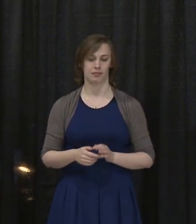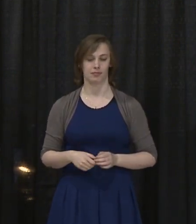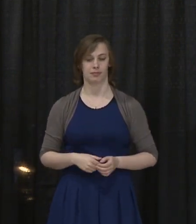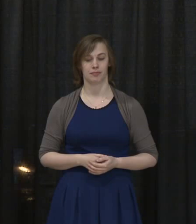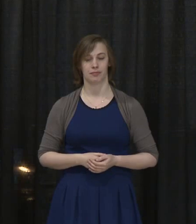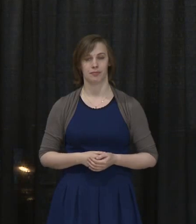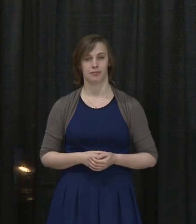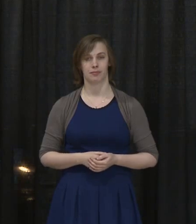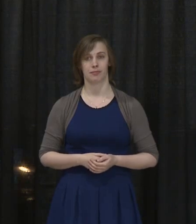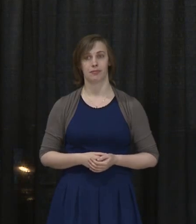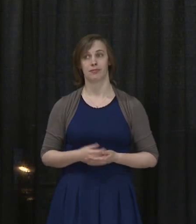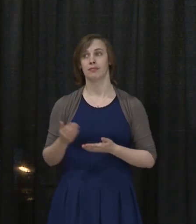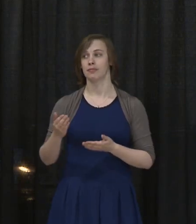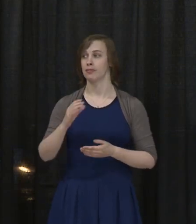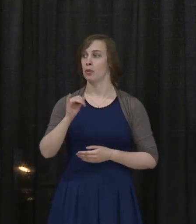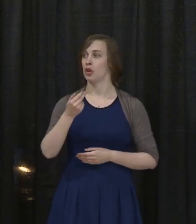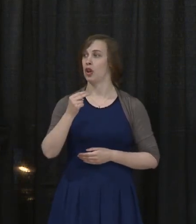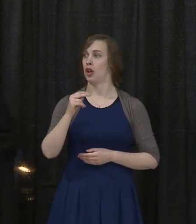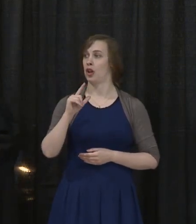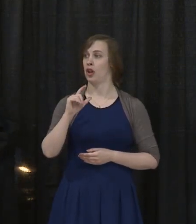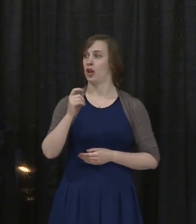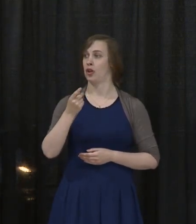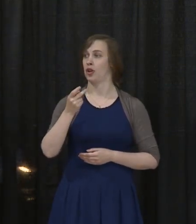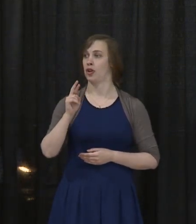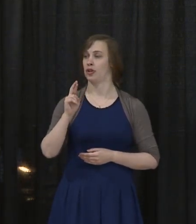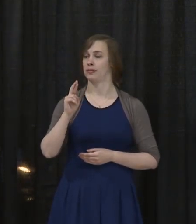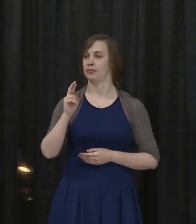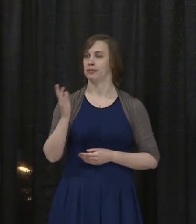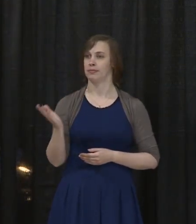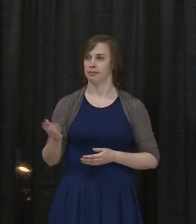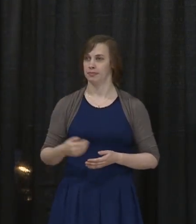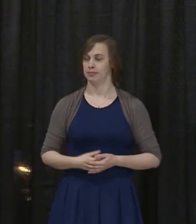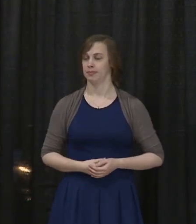I'd now like to invite John Lord to the podium to bring greetings.